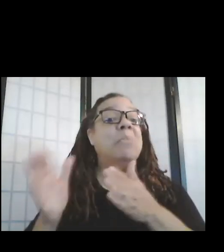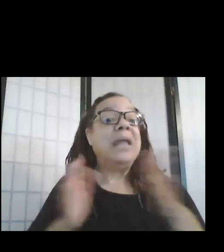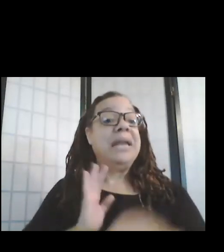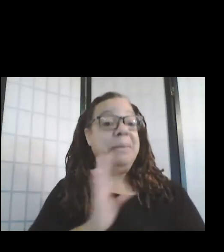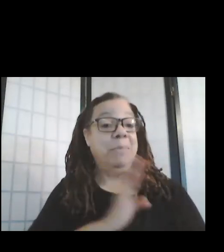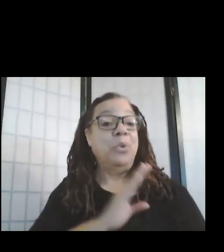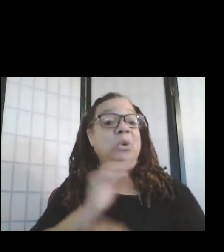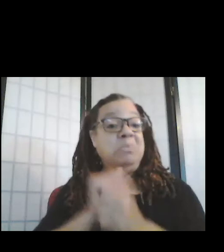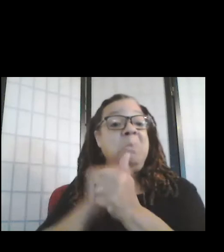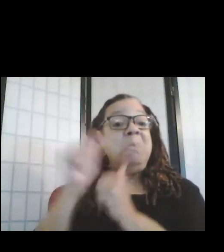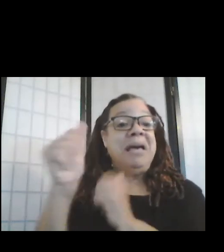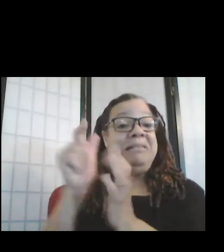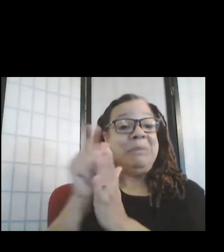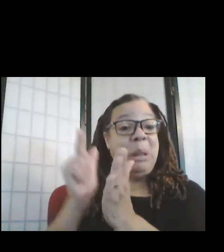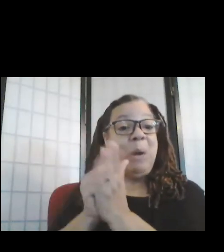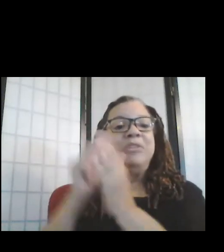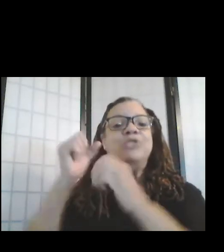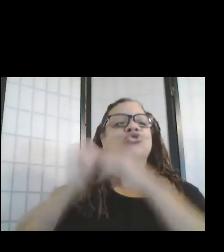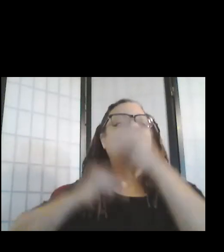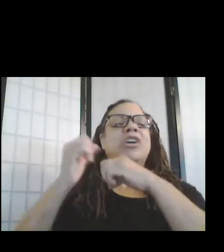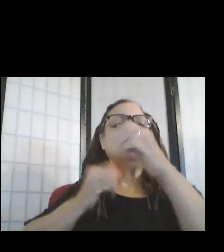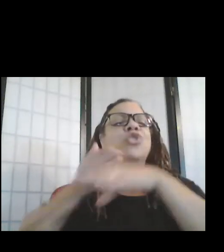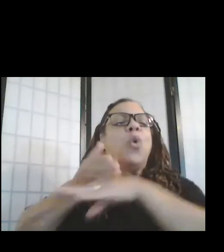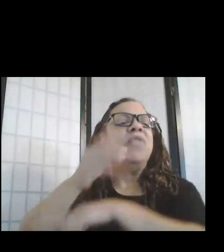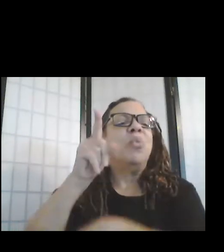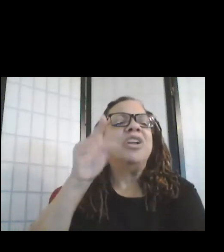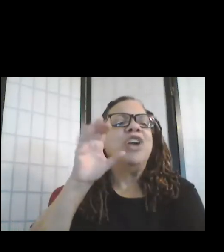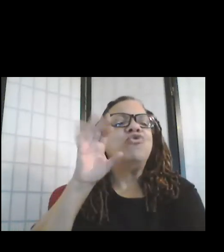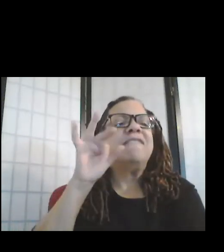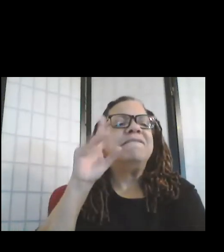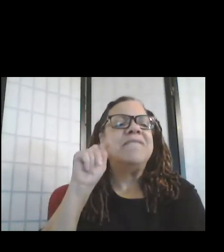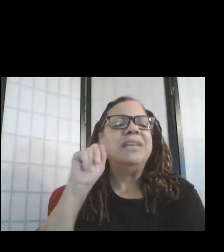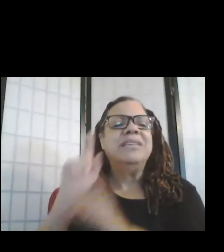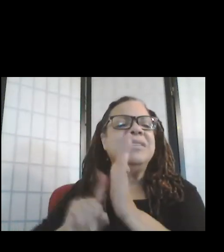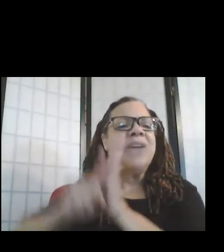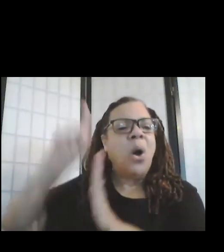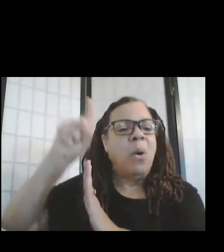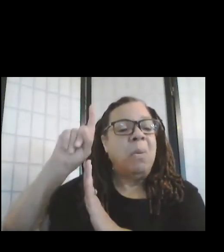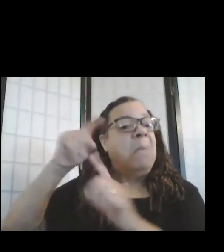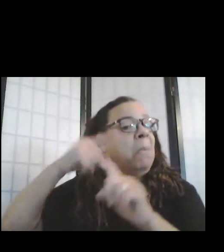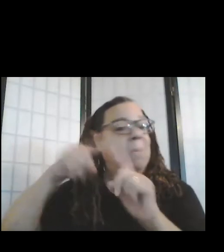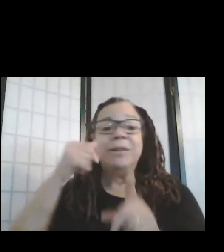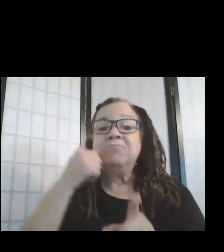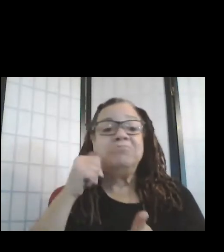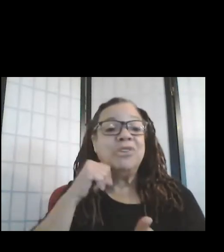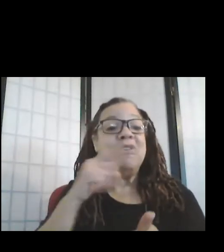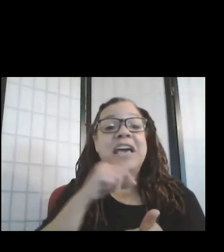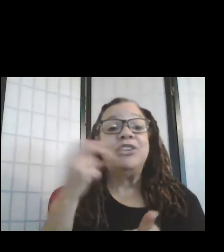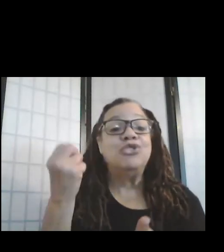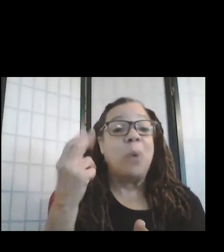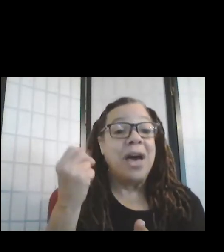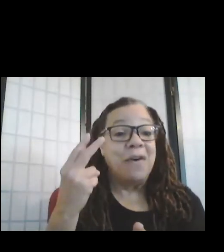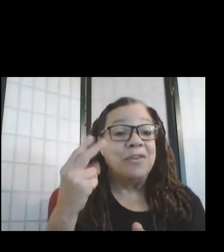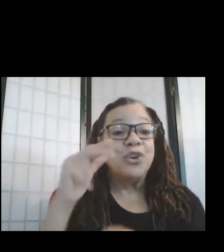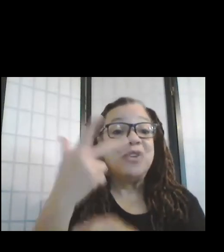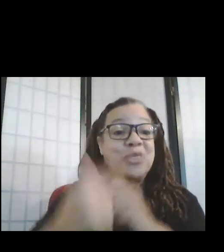an ordinance against structures over 100 feet tall. But Lucy, 12 years old by then, had